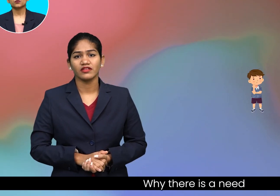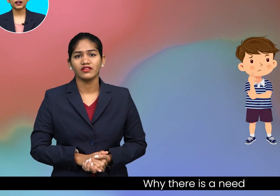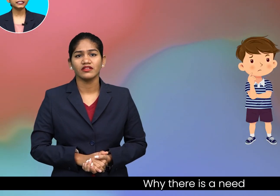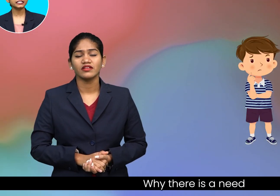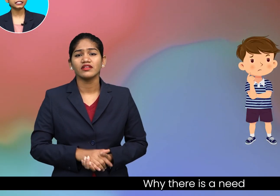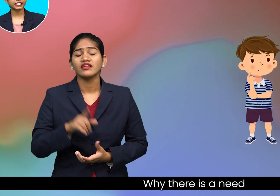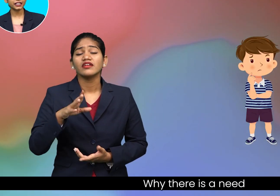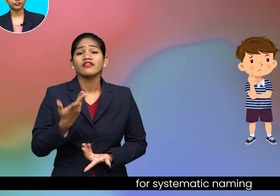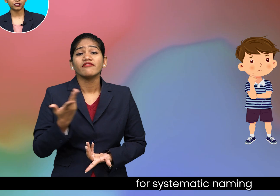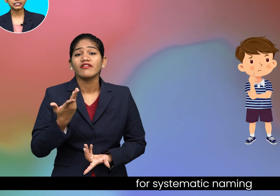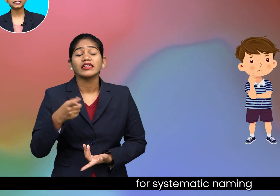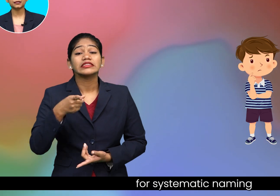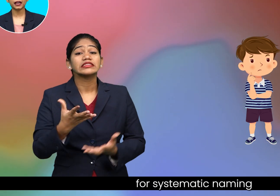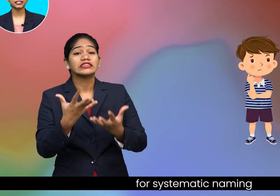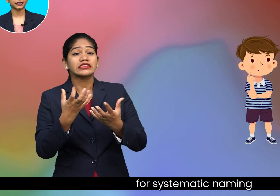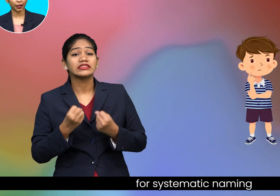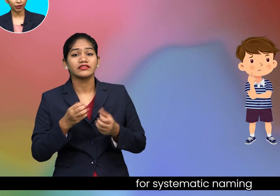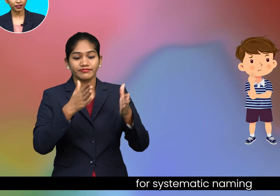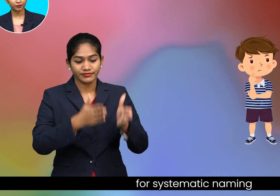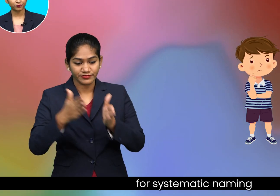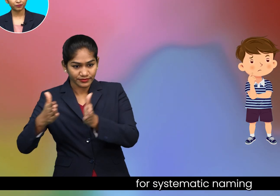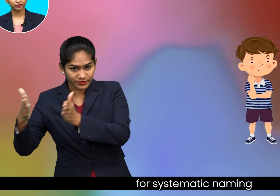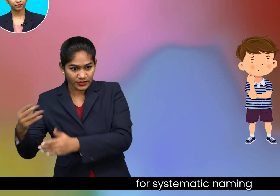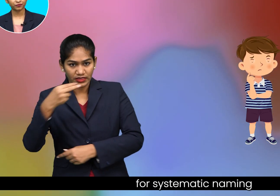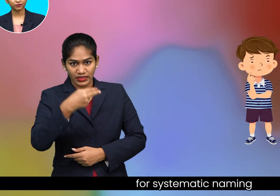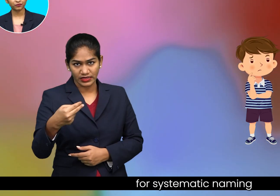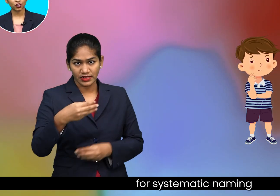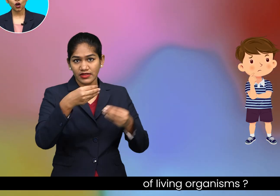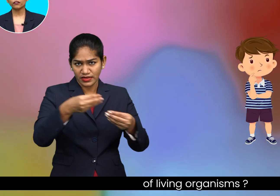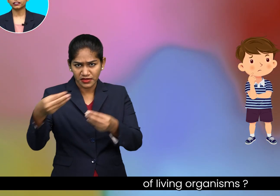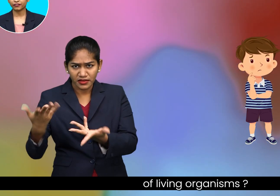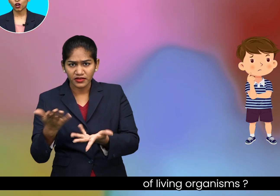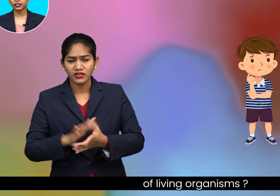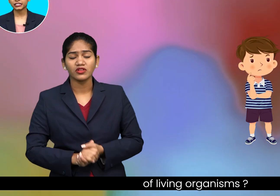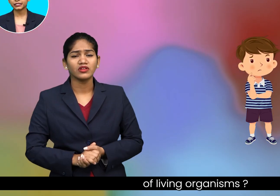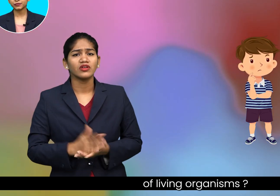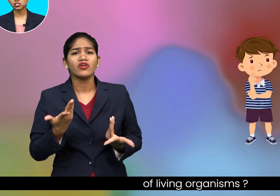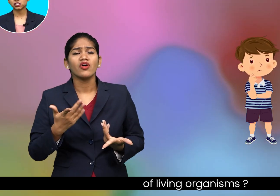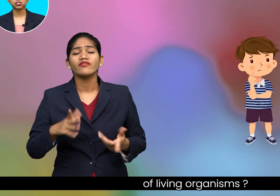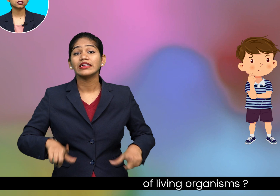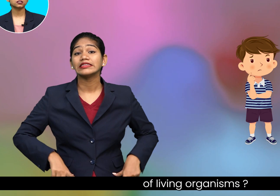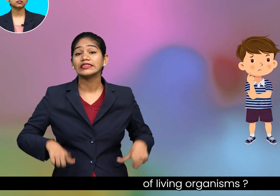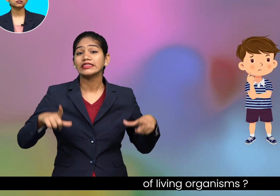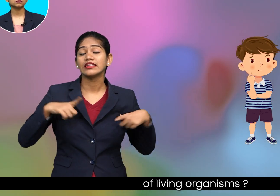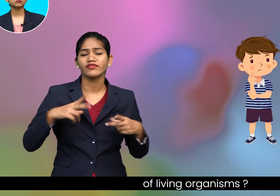Why there is a need for systematic naming of living organisms?